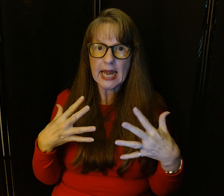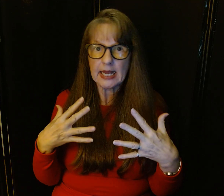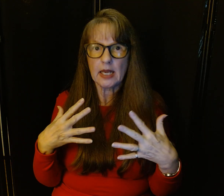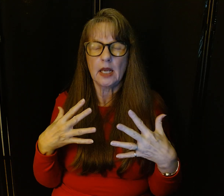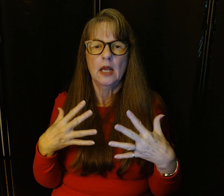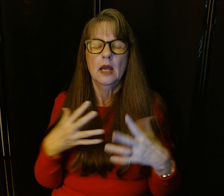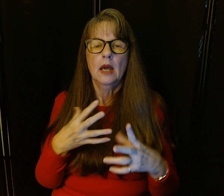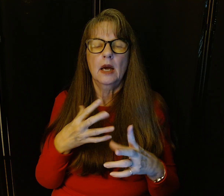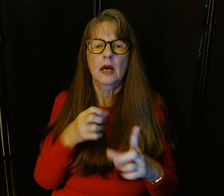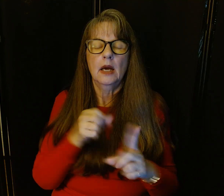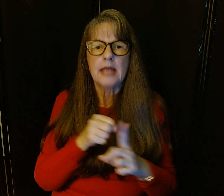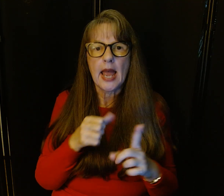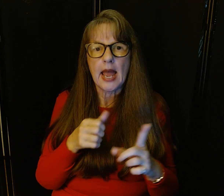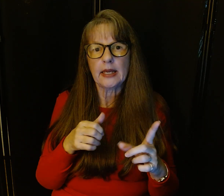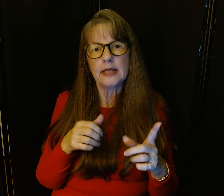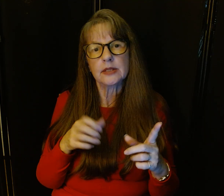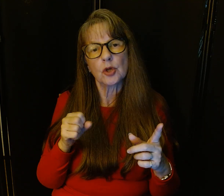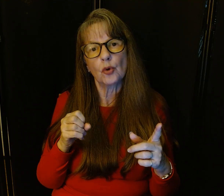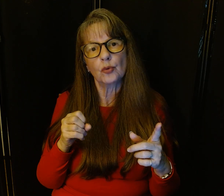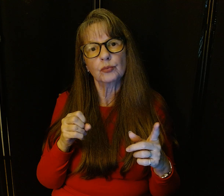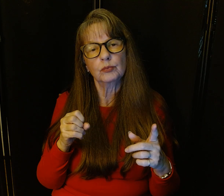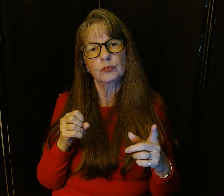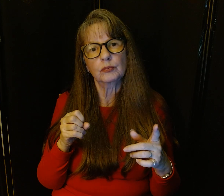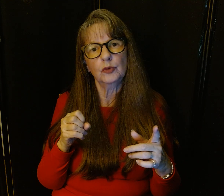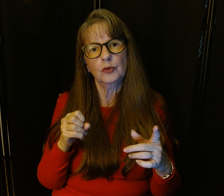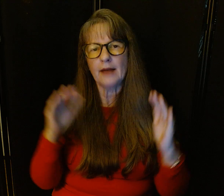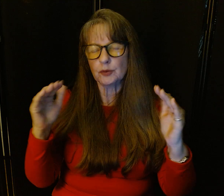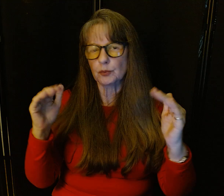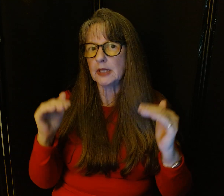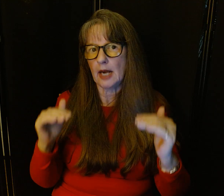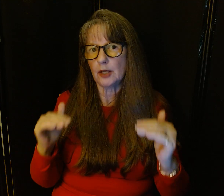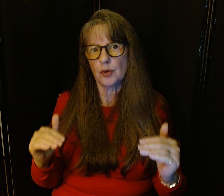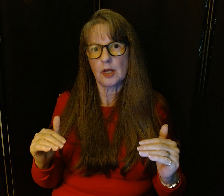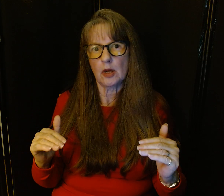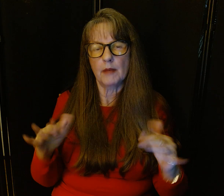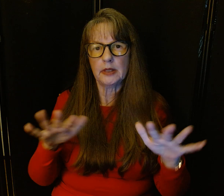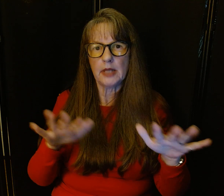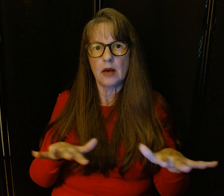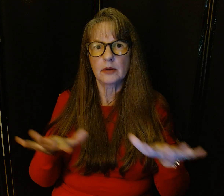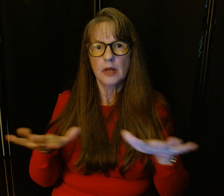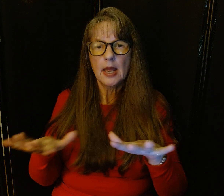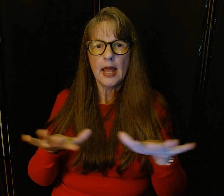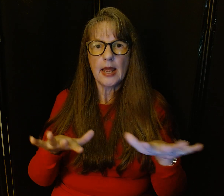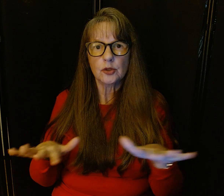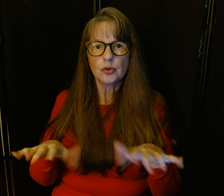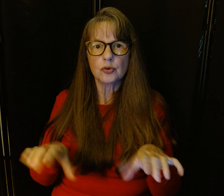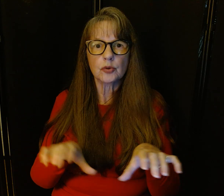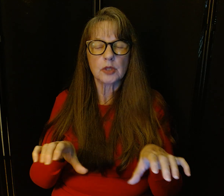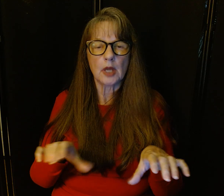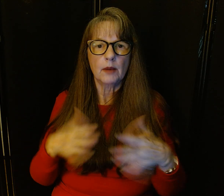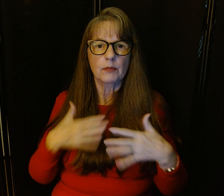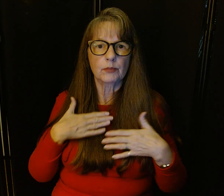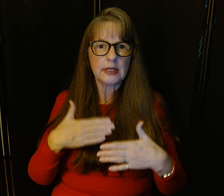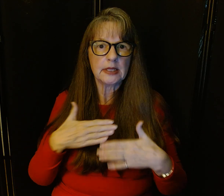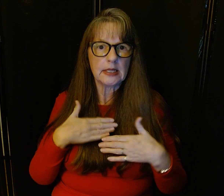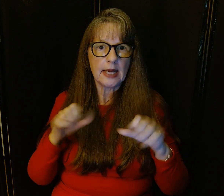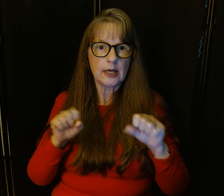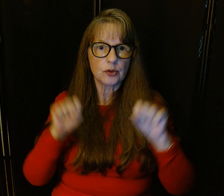panic attack, and so you have to really kind of try to calm it down and do those breathing